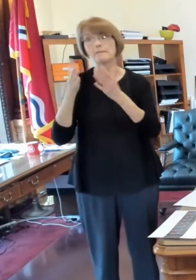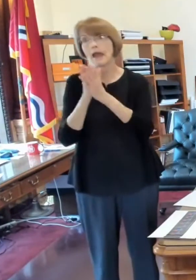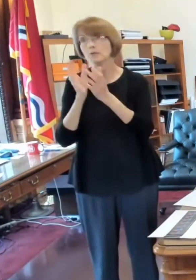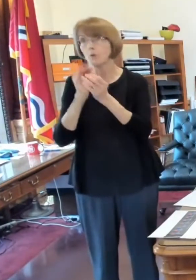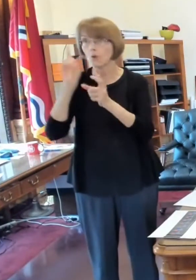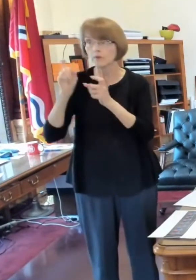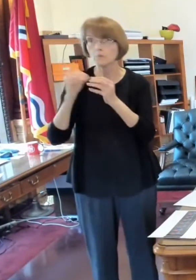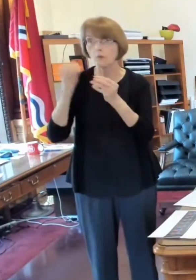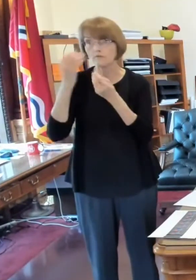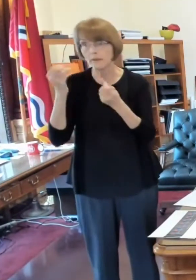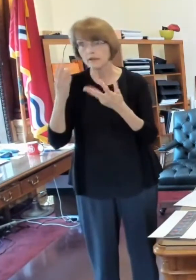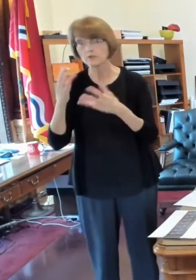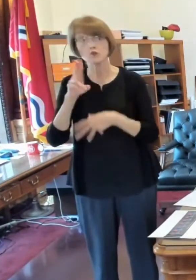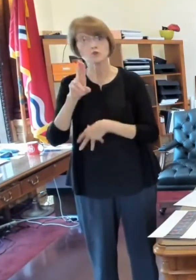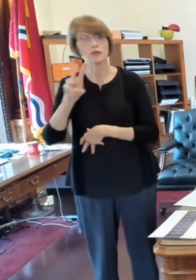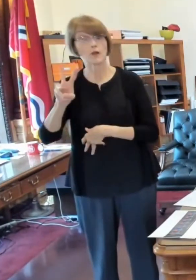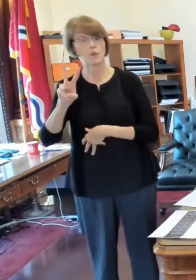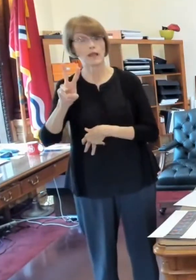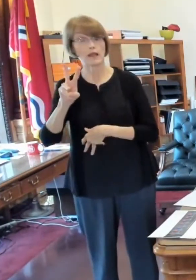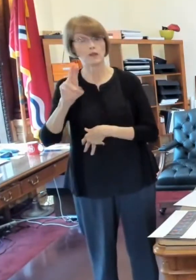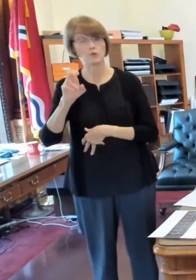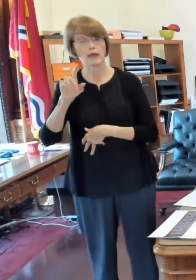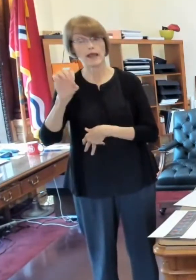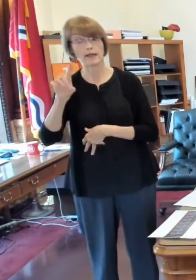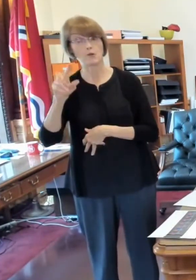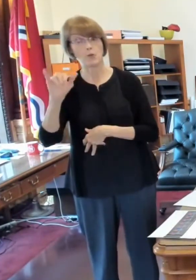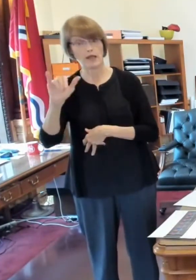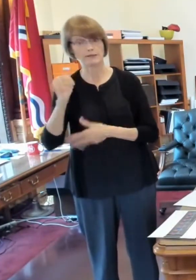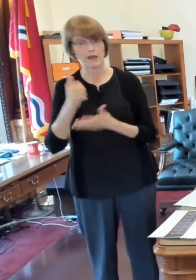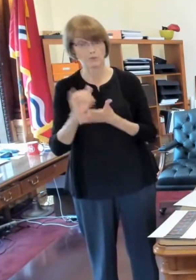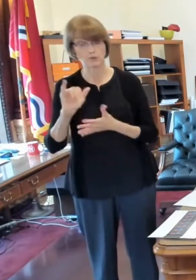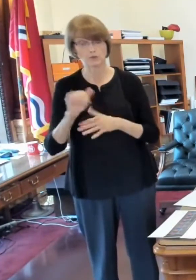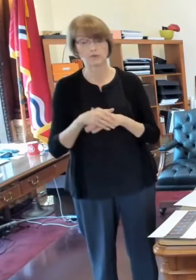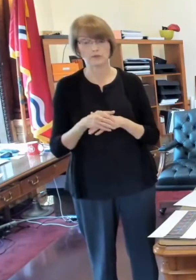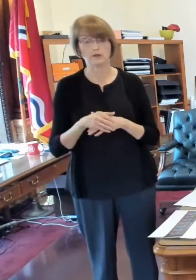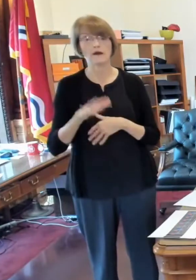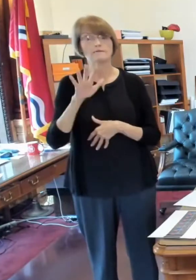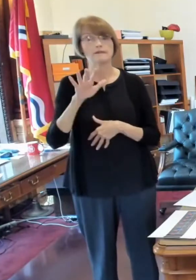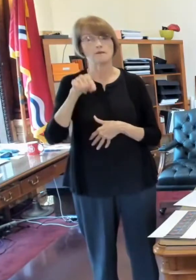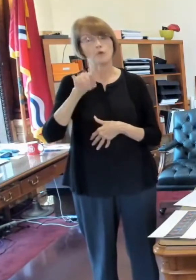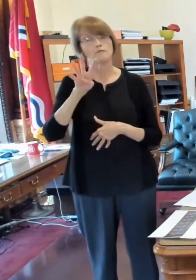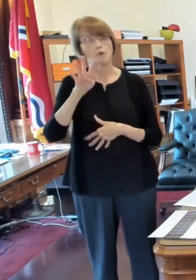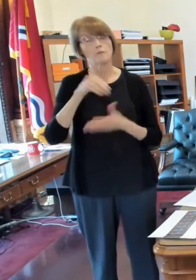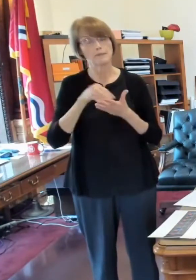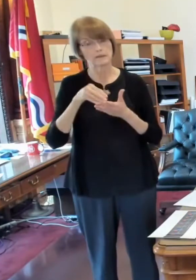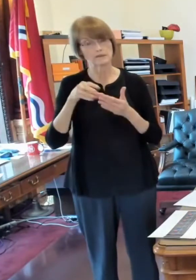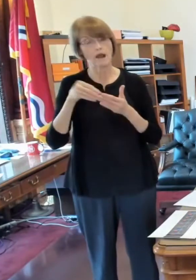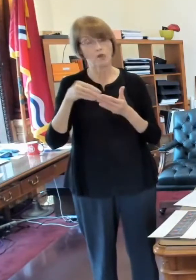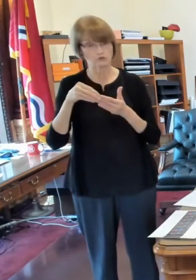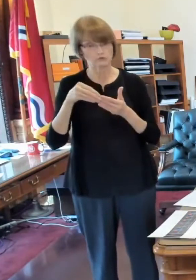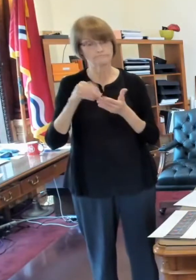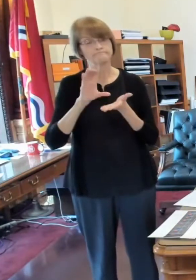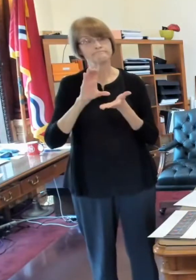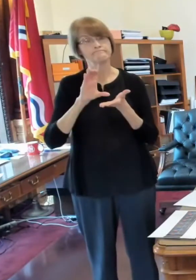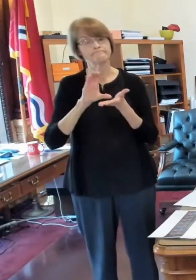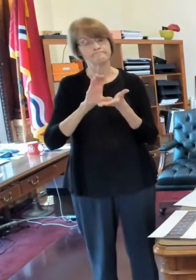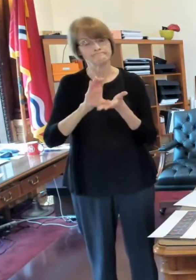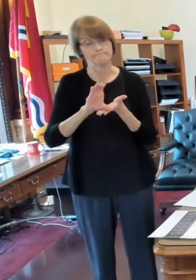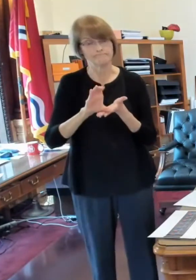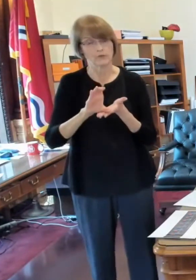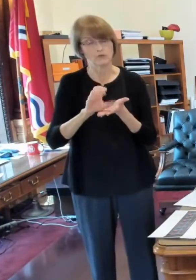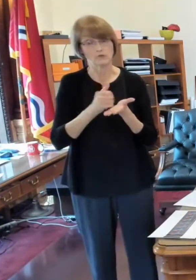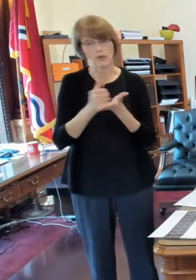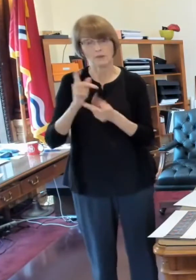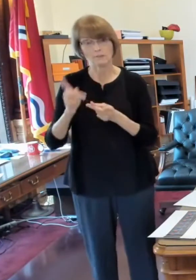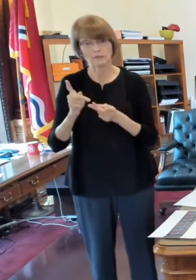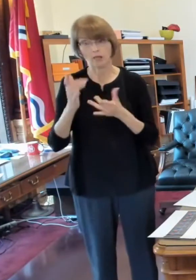this. But $5.4 million is what we've allocated thus far in order to assist with